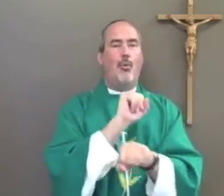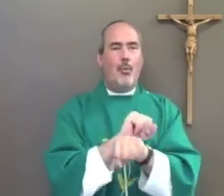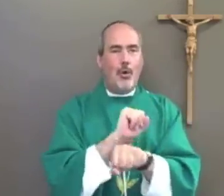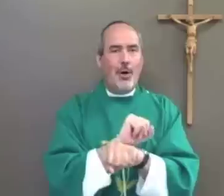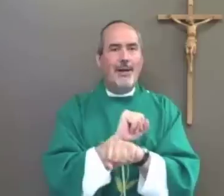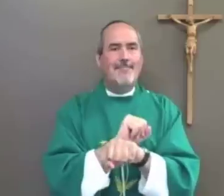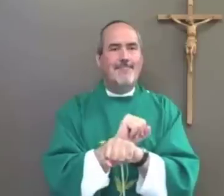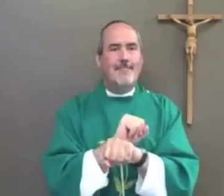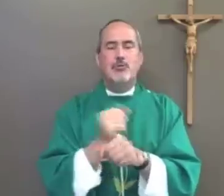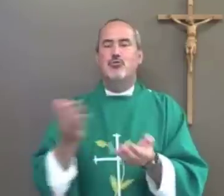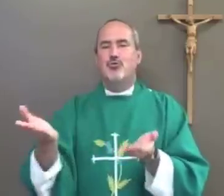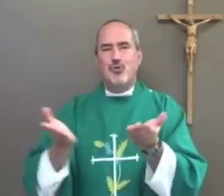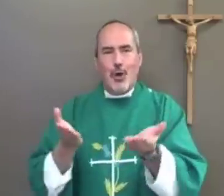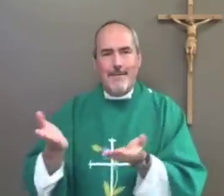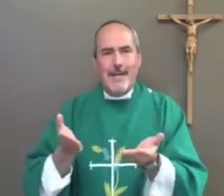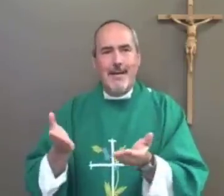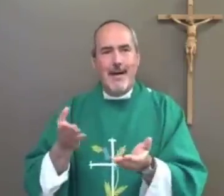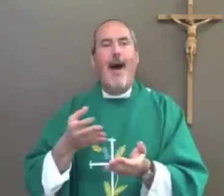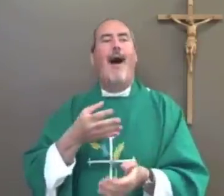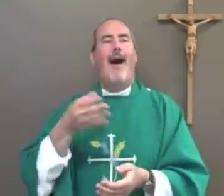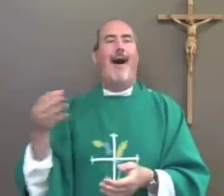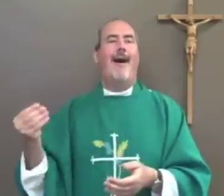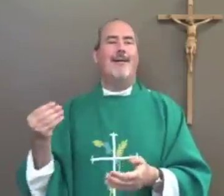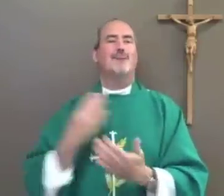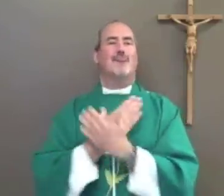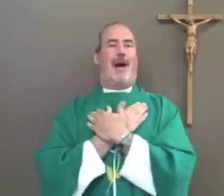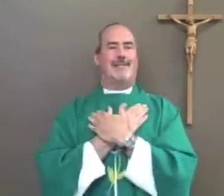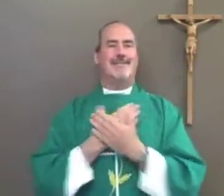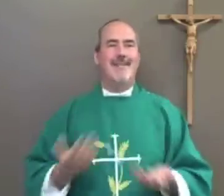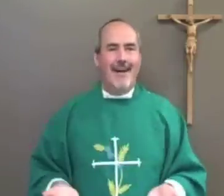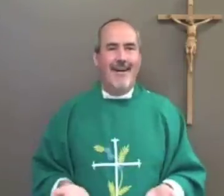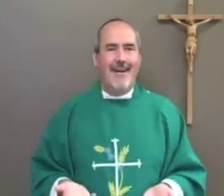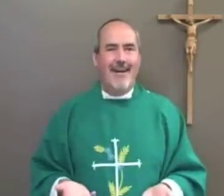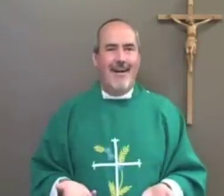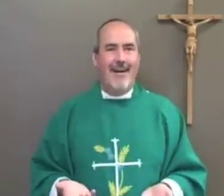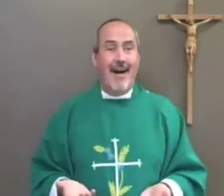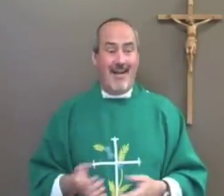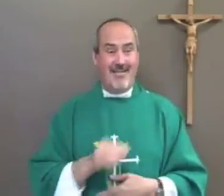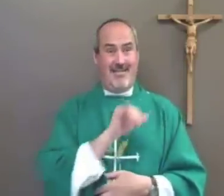prayer, work, service, and rest.